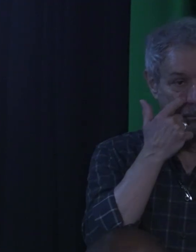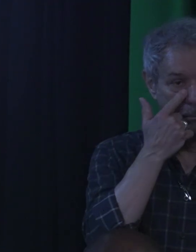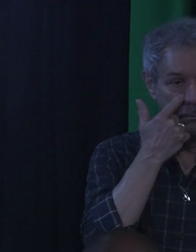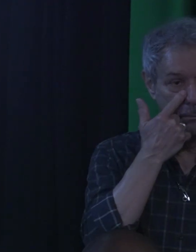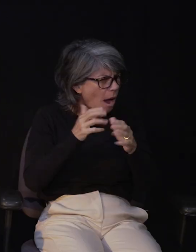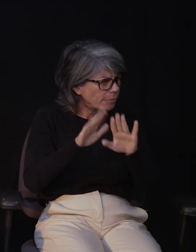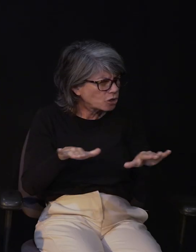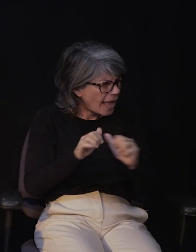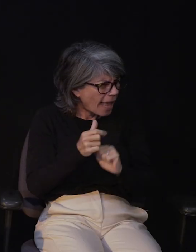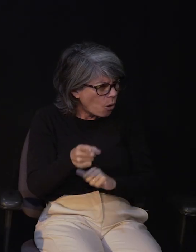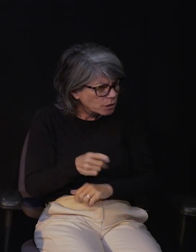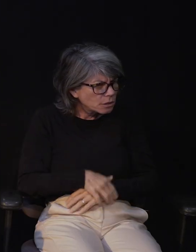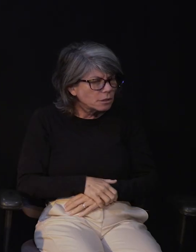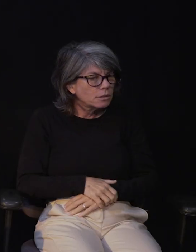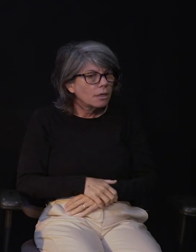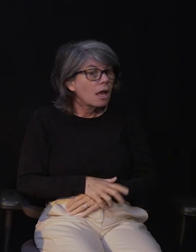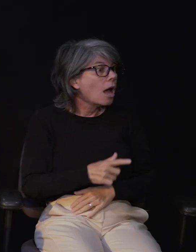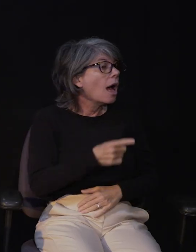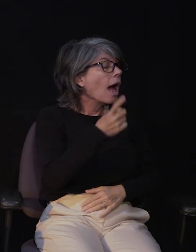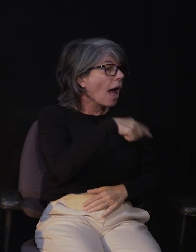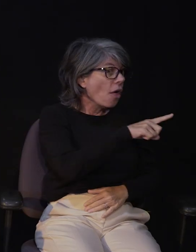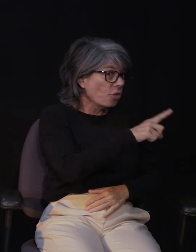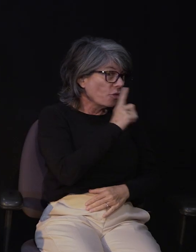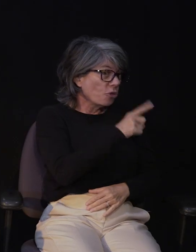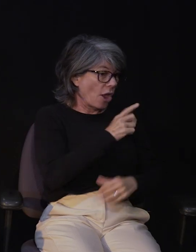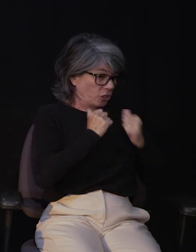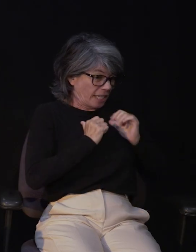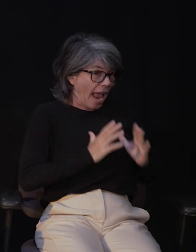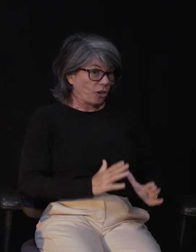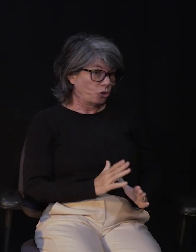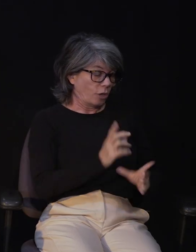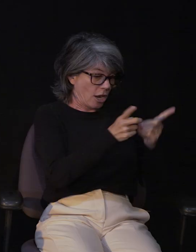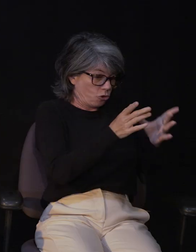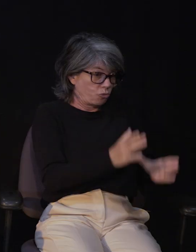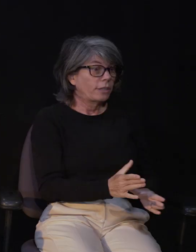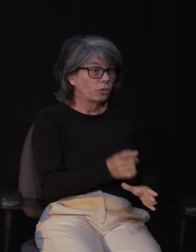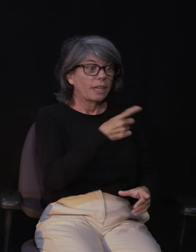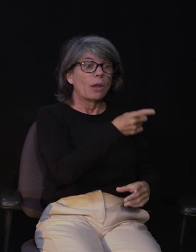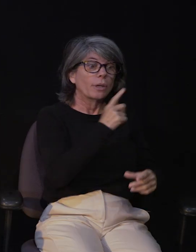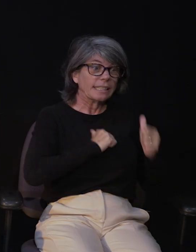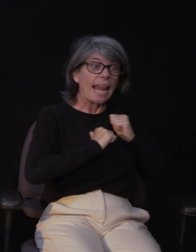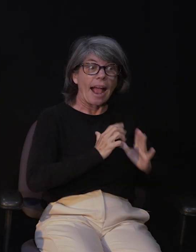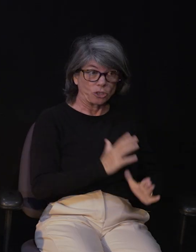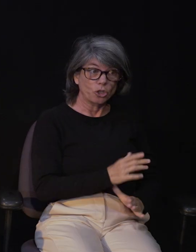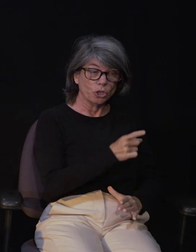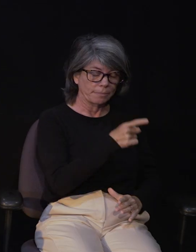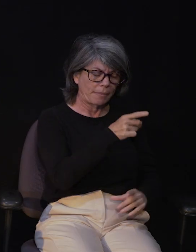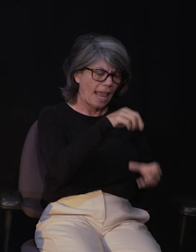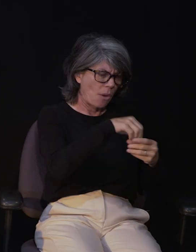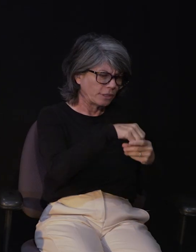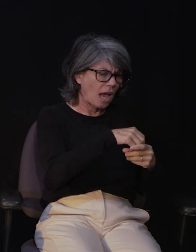Child? Problem Child? There is an actor and a director. He was an actor. He was